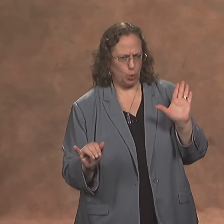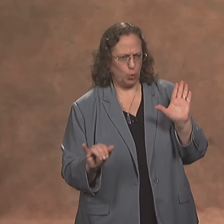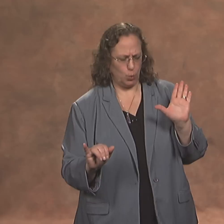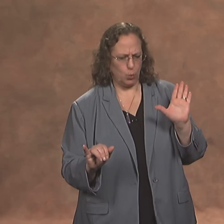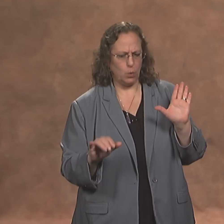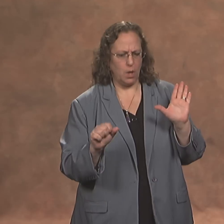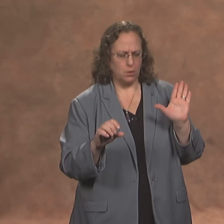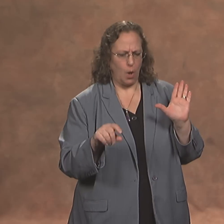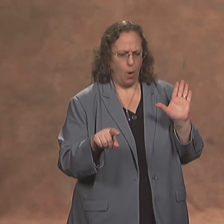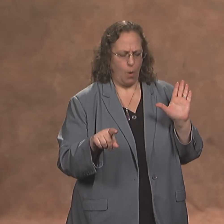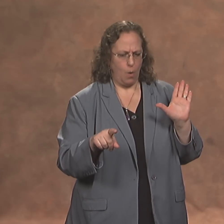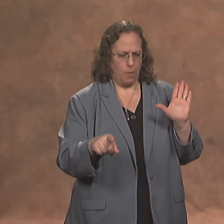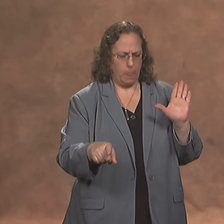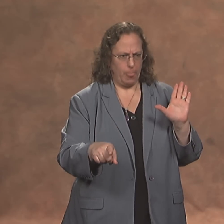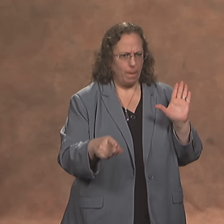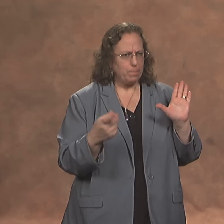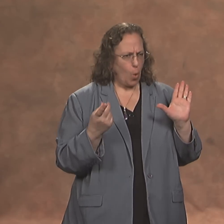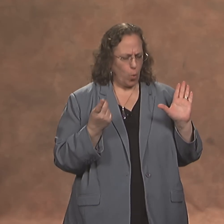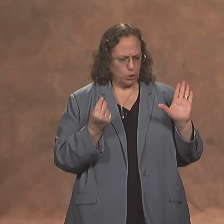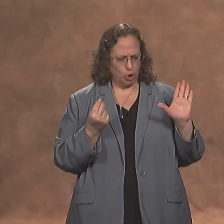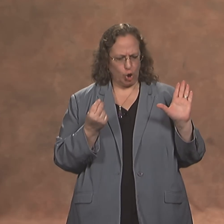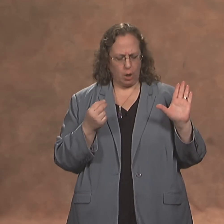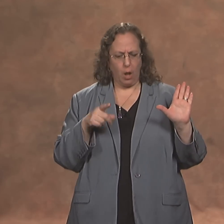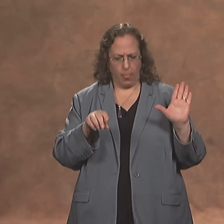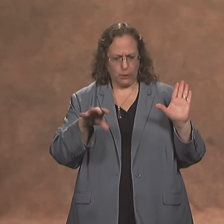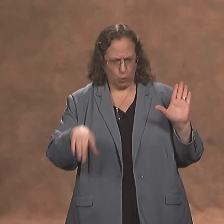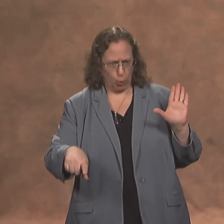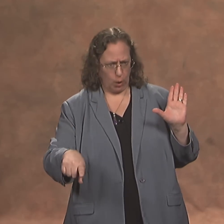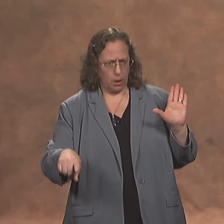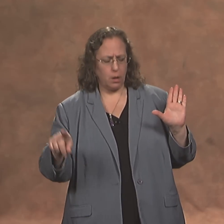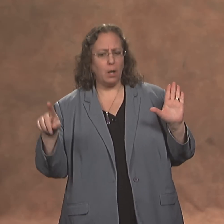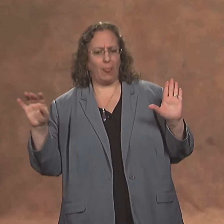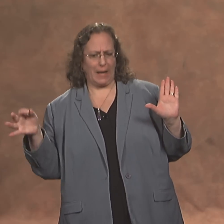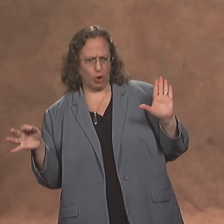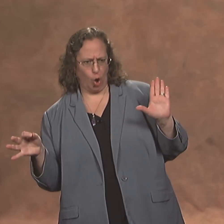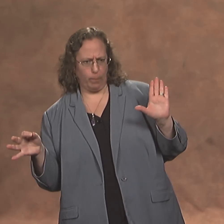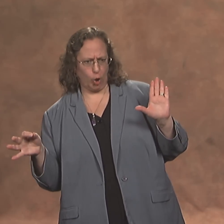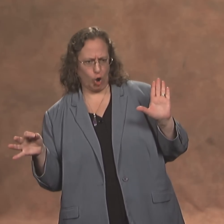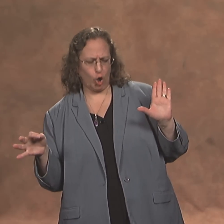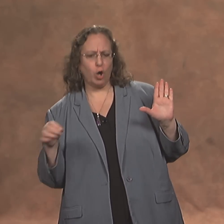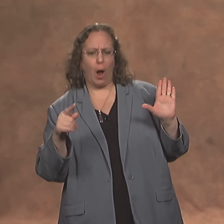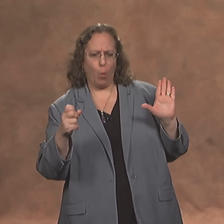do so that the student can refer to the text but not lose the teacher's explanation?